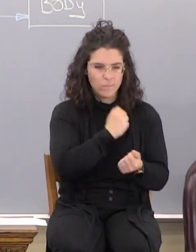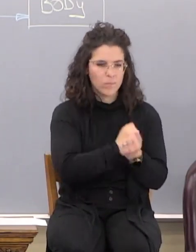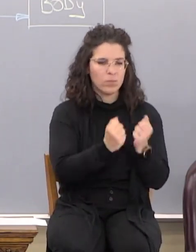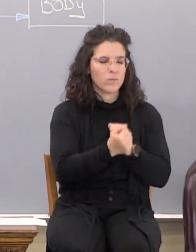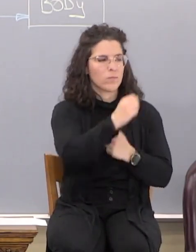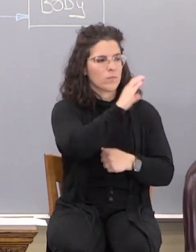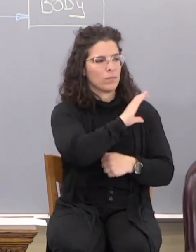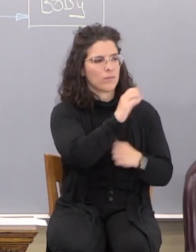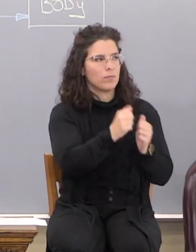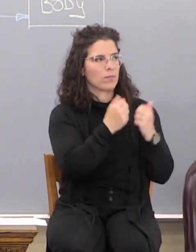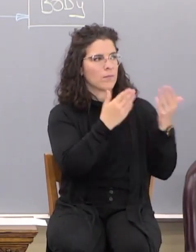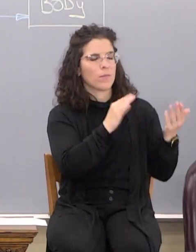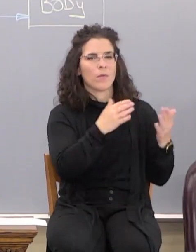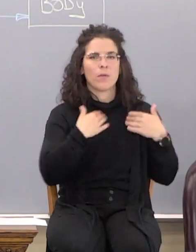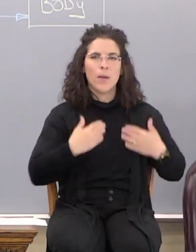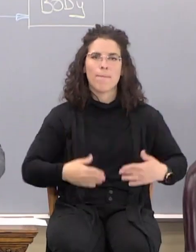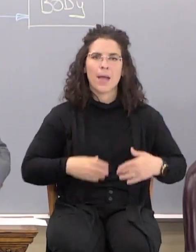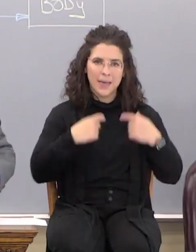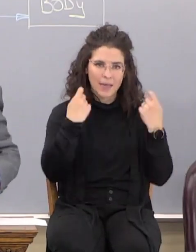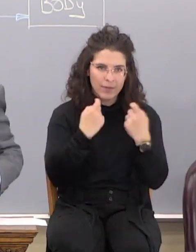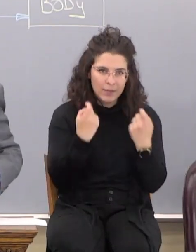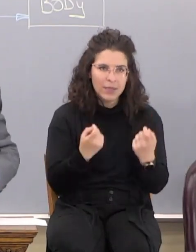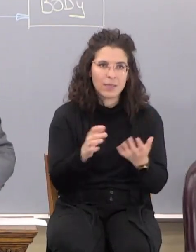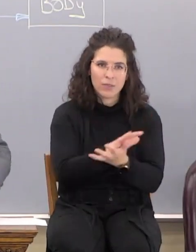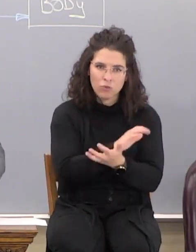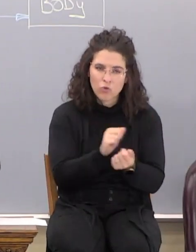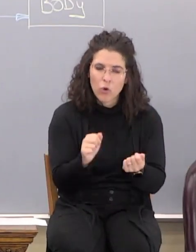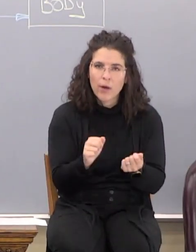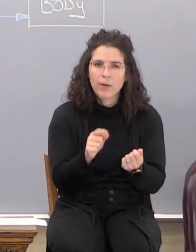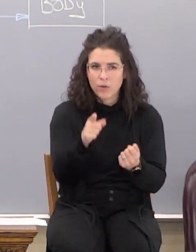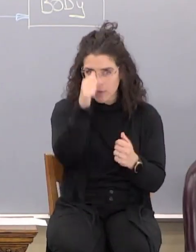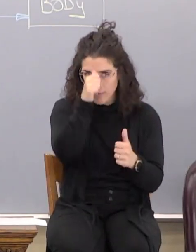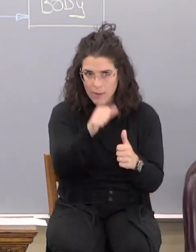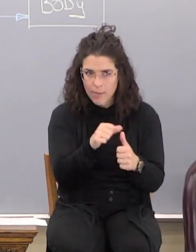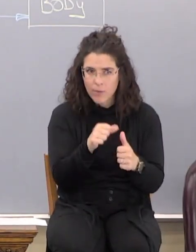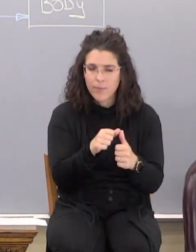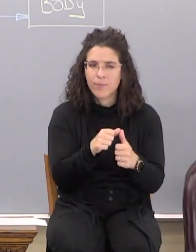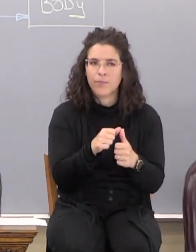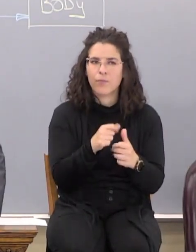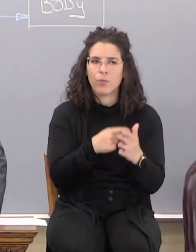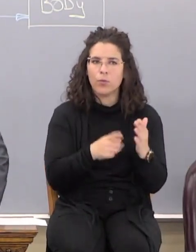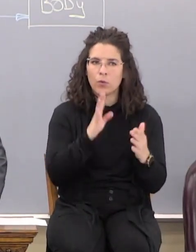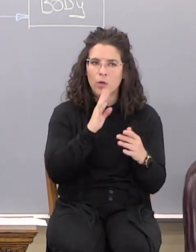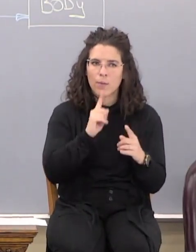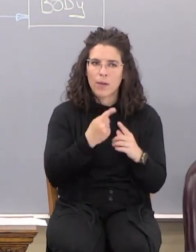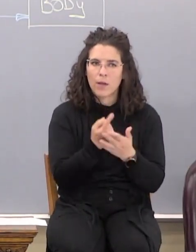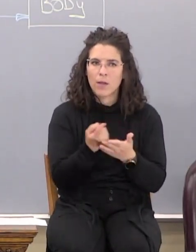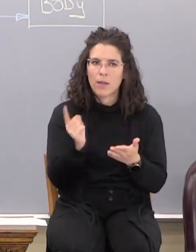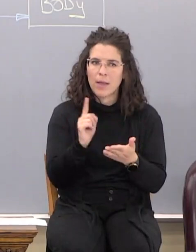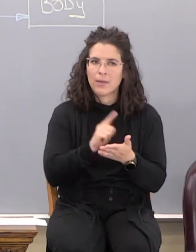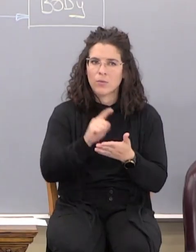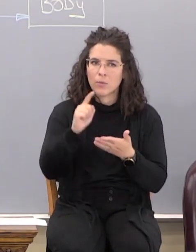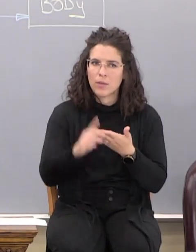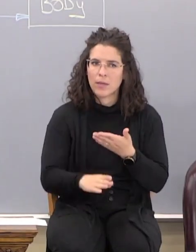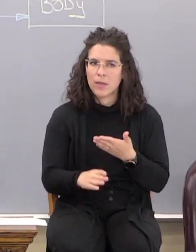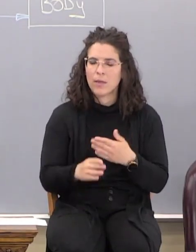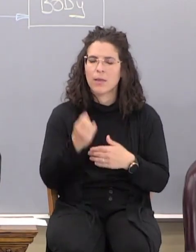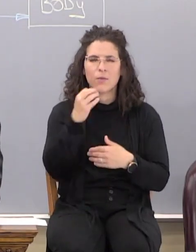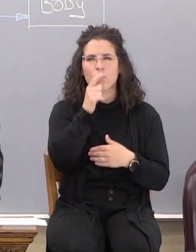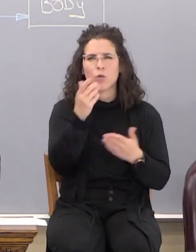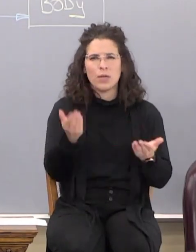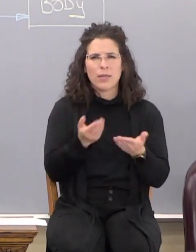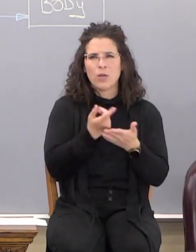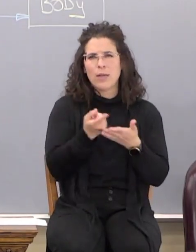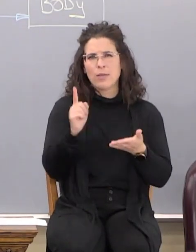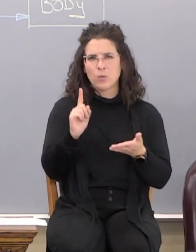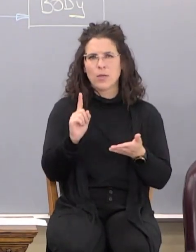him, that the body of sin might be destroyed. Remember what we talked about last week, and if you weren't here last